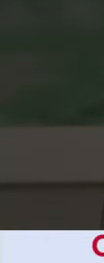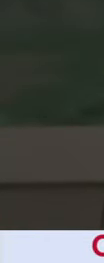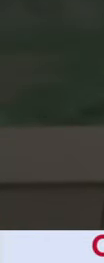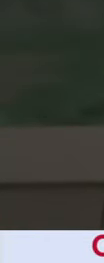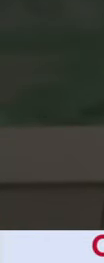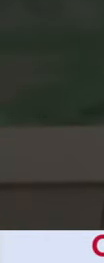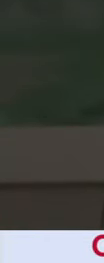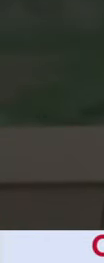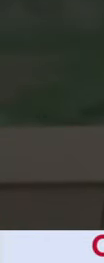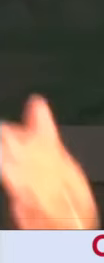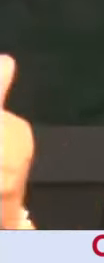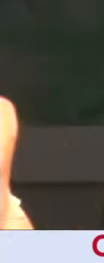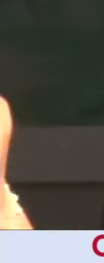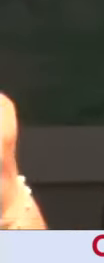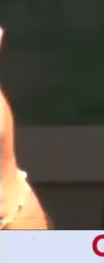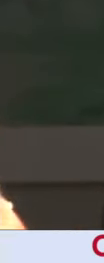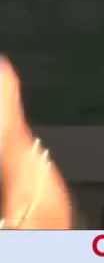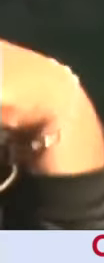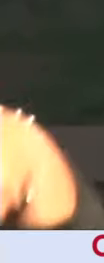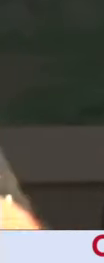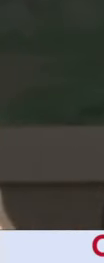where this road